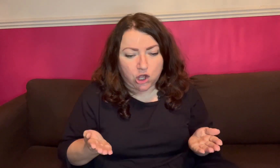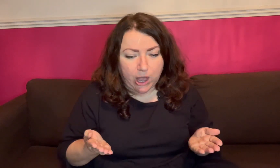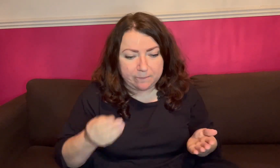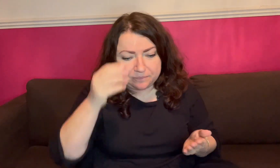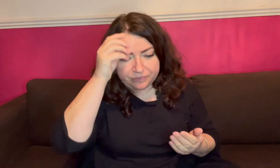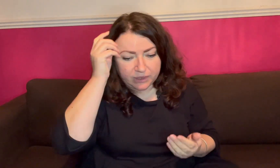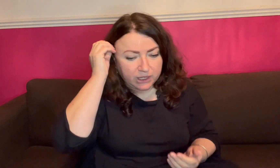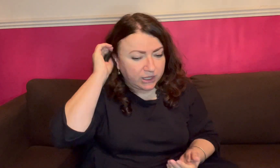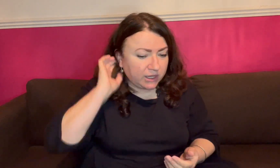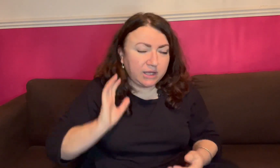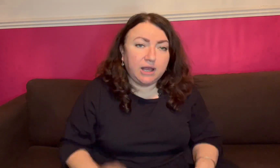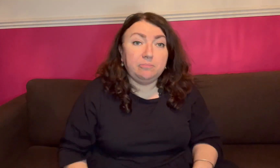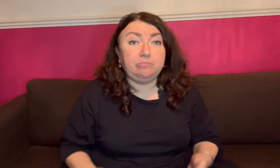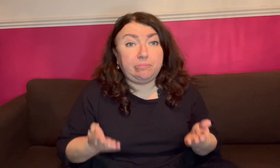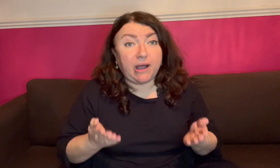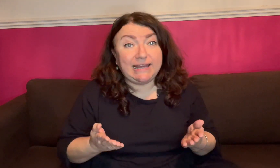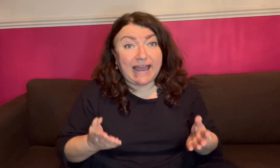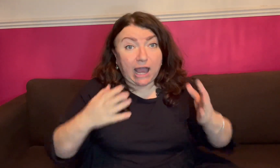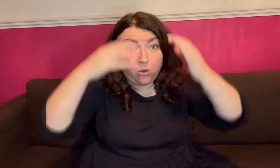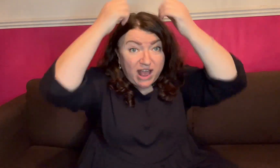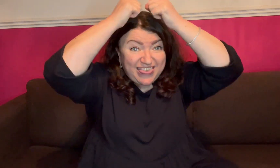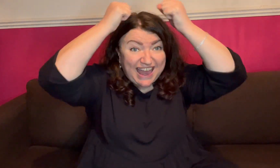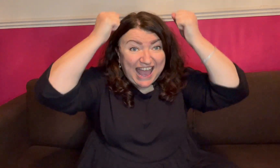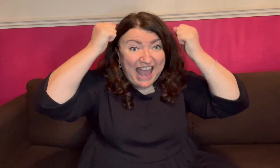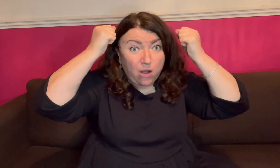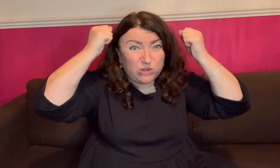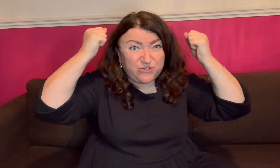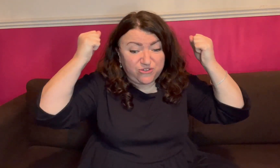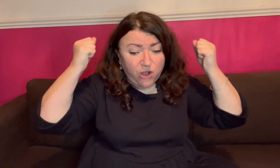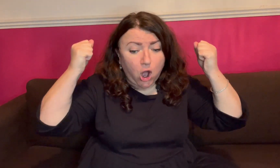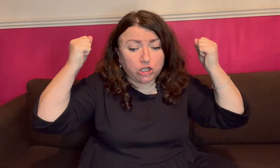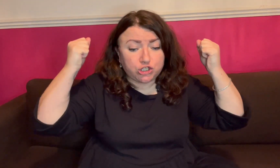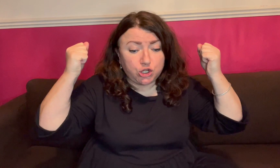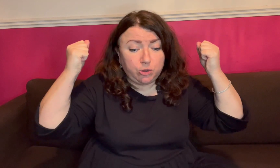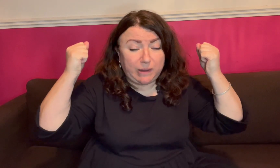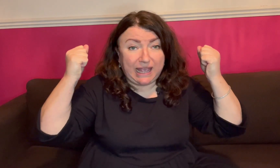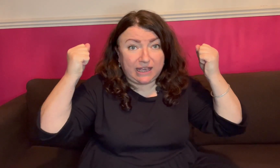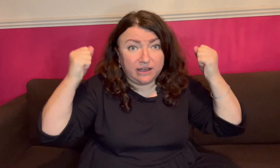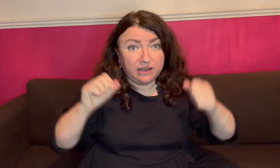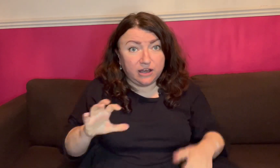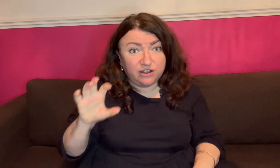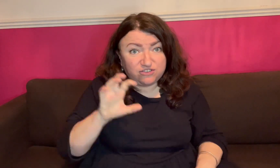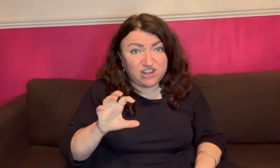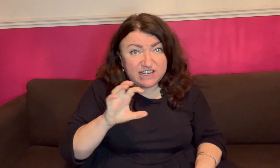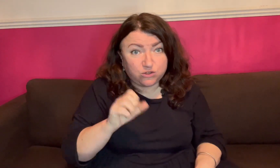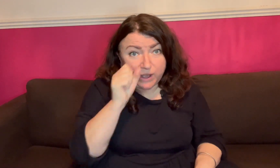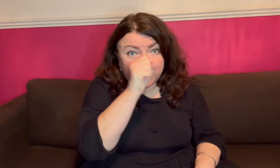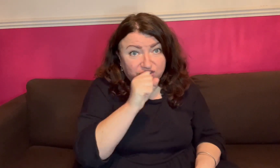time. By now, the hat was far too big for a little hedgehog.